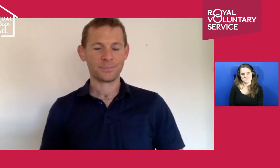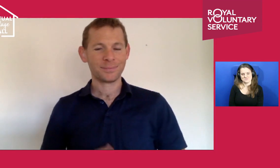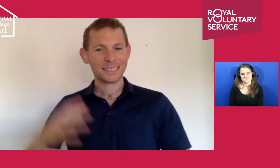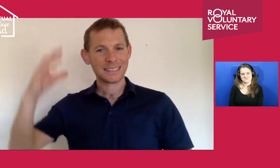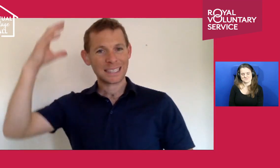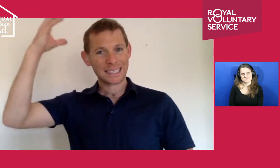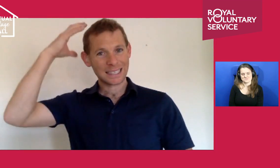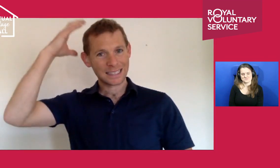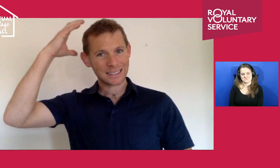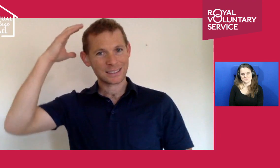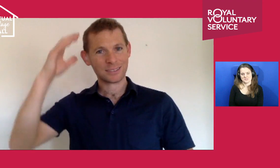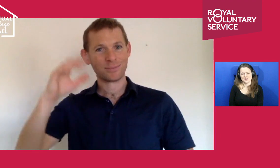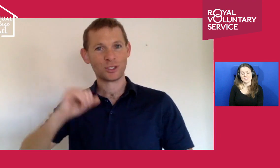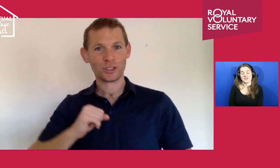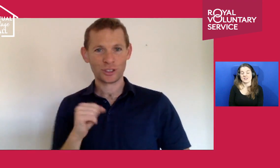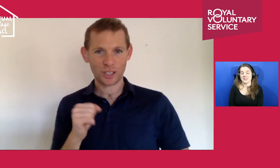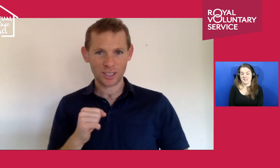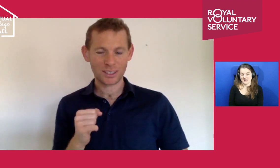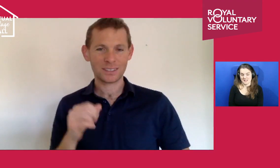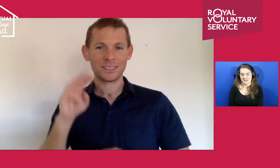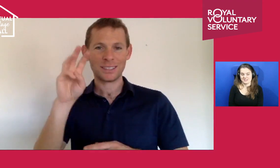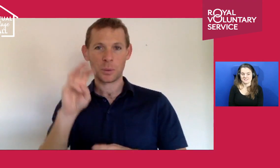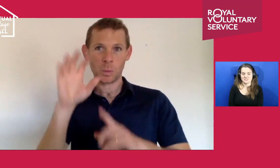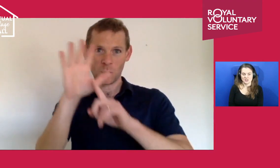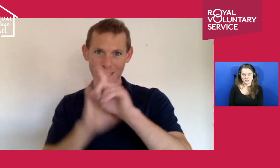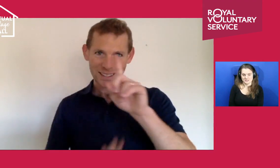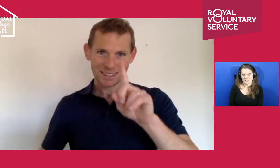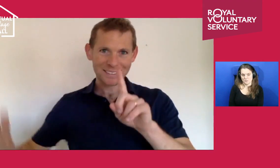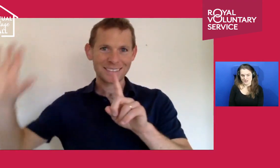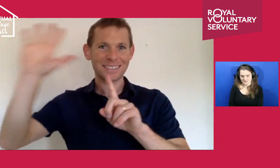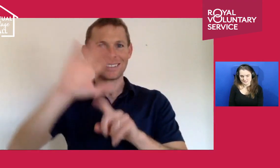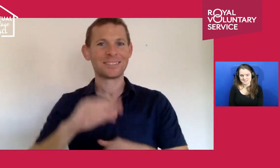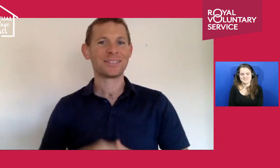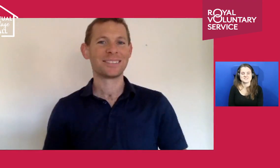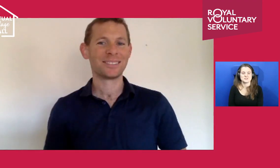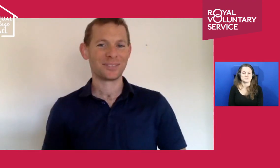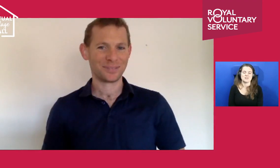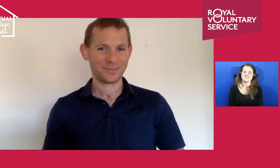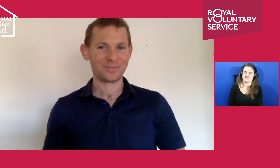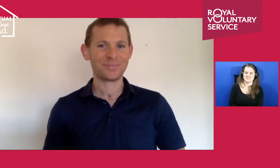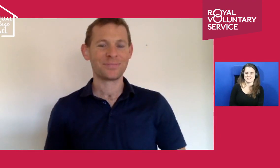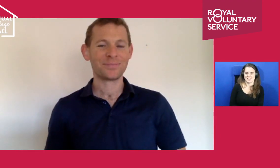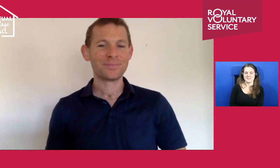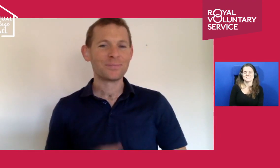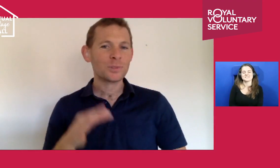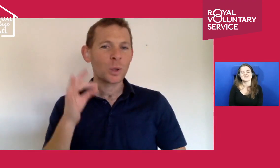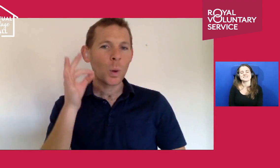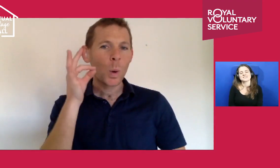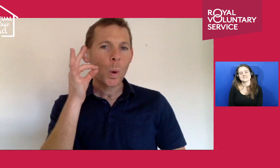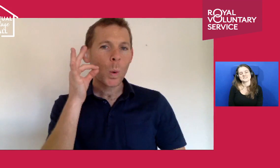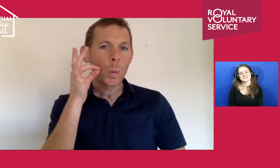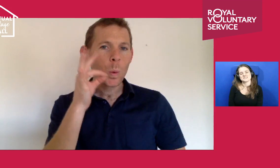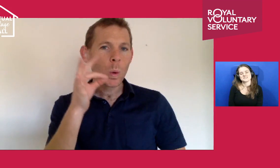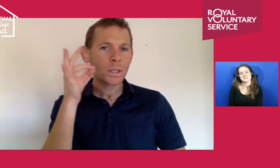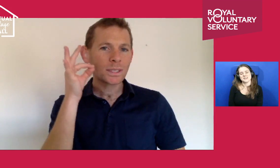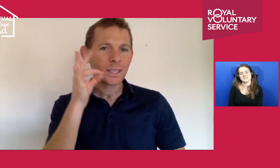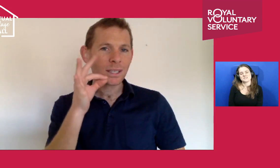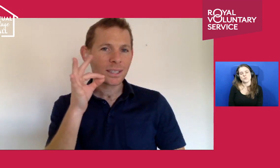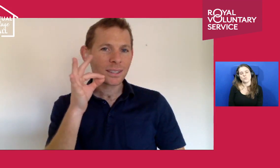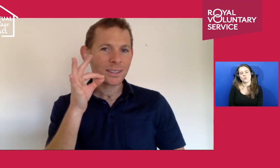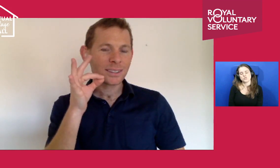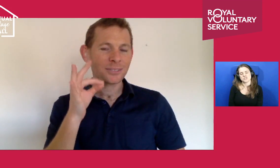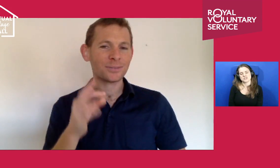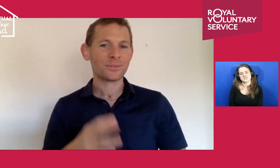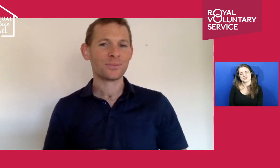Okay. Now in England, Scotland, and Wales, so the rest of the UK,